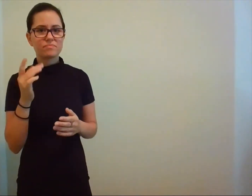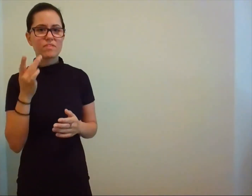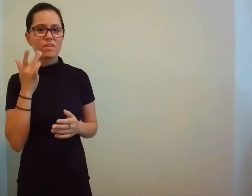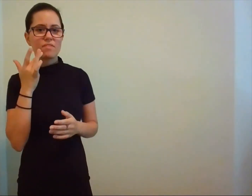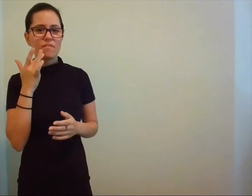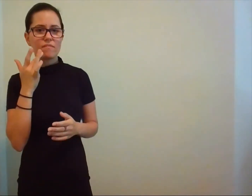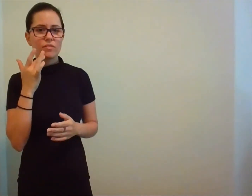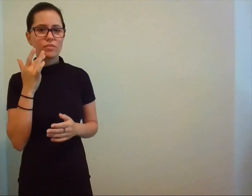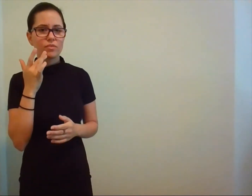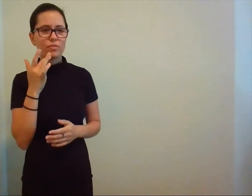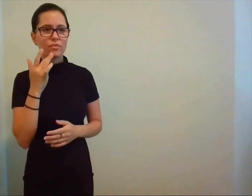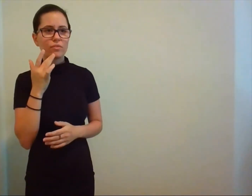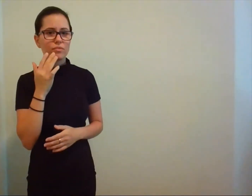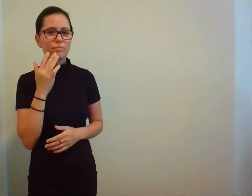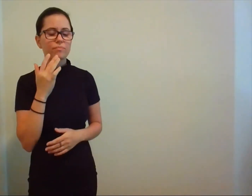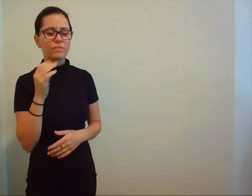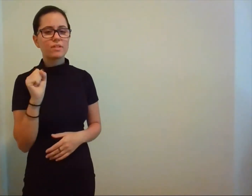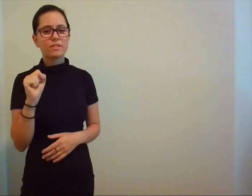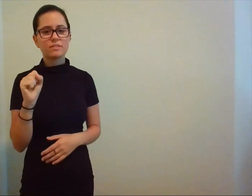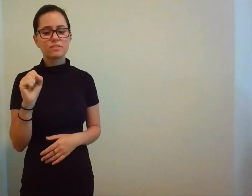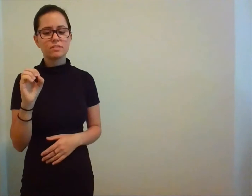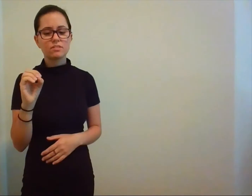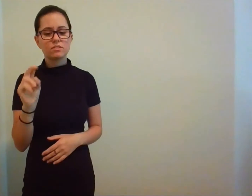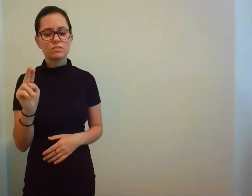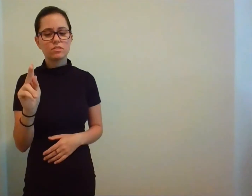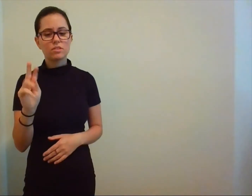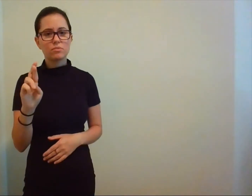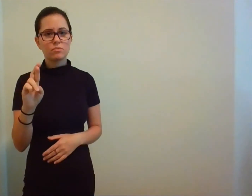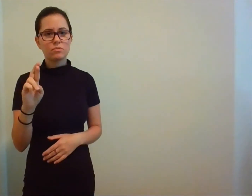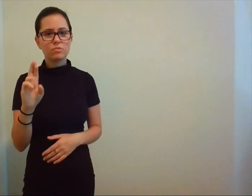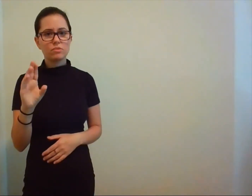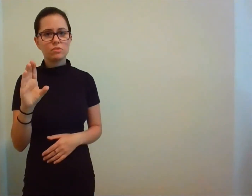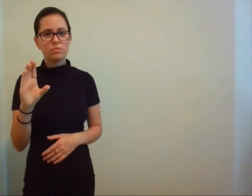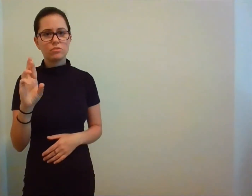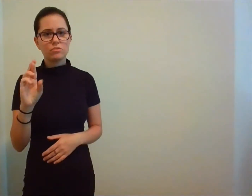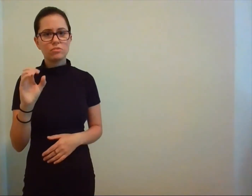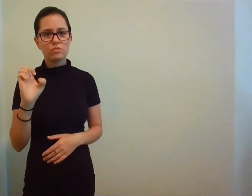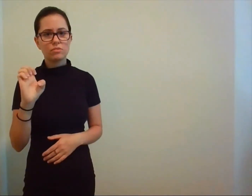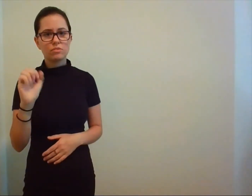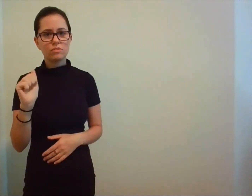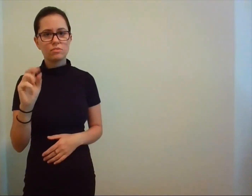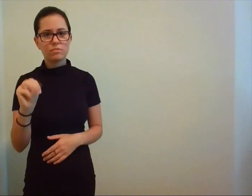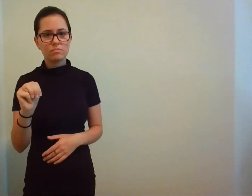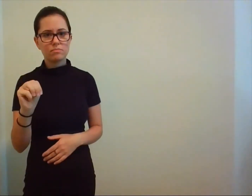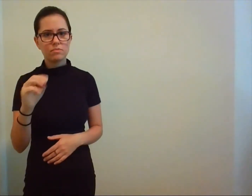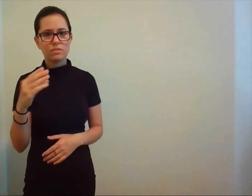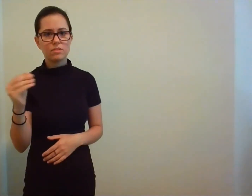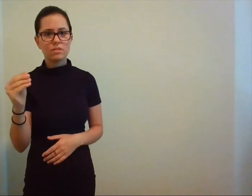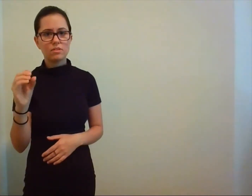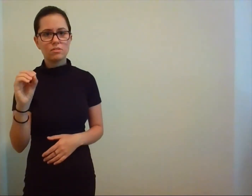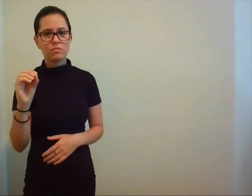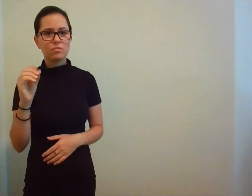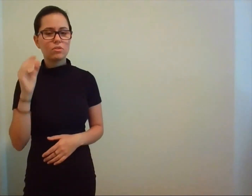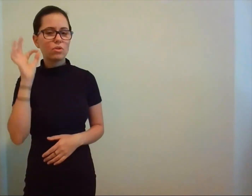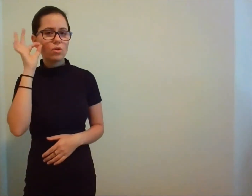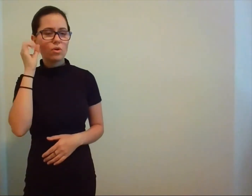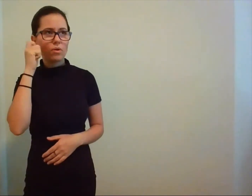what? Lay's now has unruffled, unridged, normal